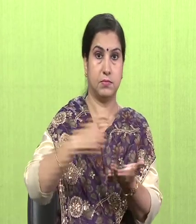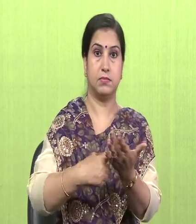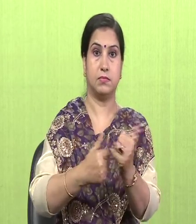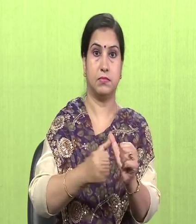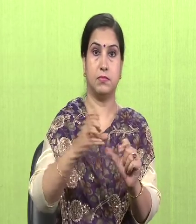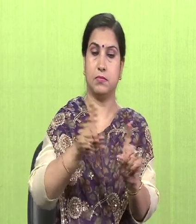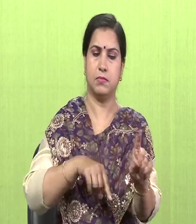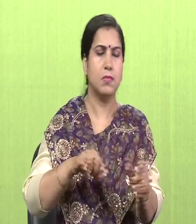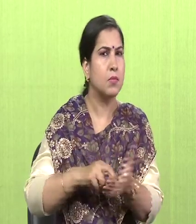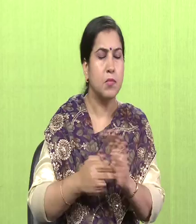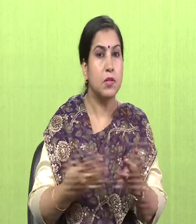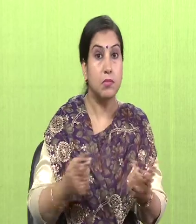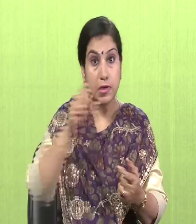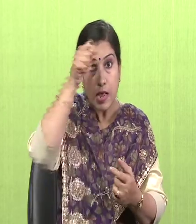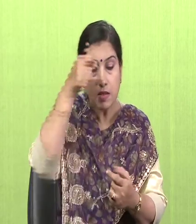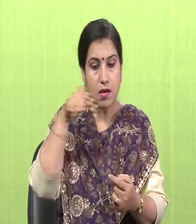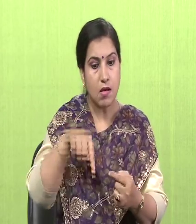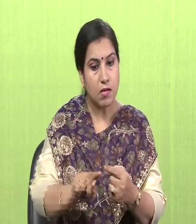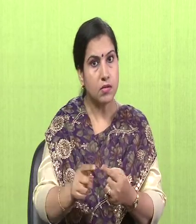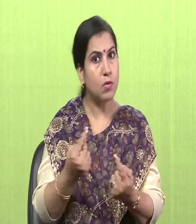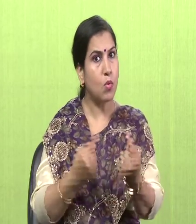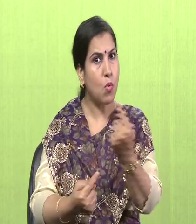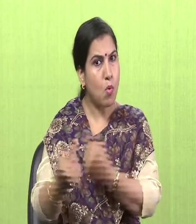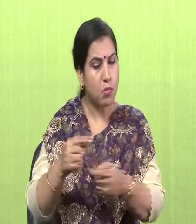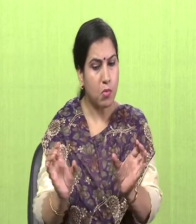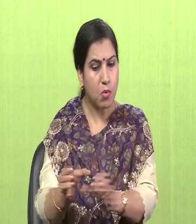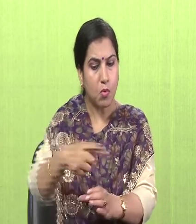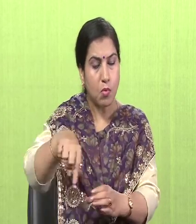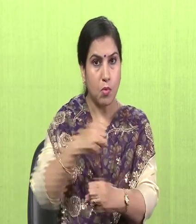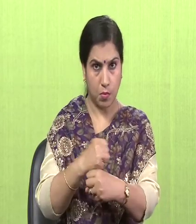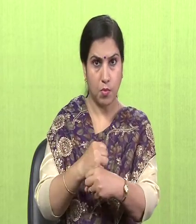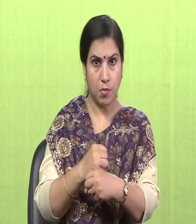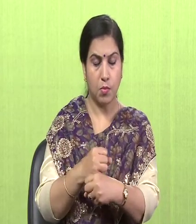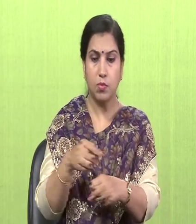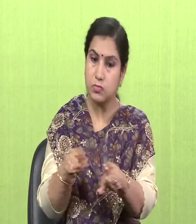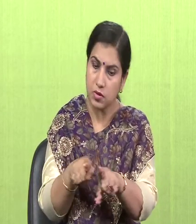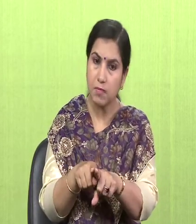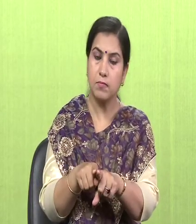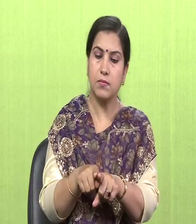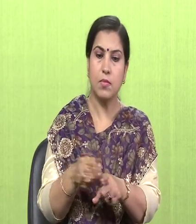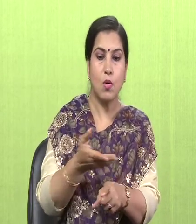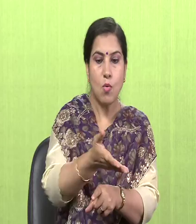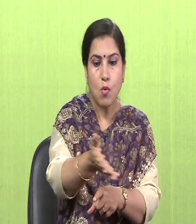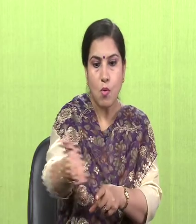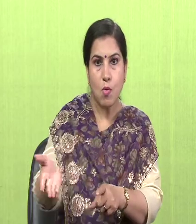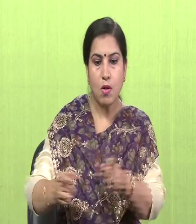we mean the Indian political system as well as the